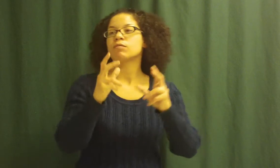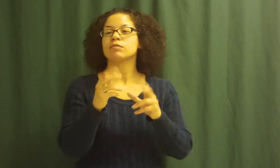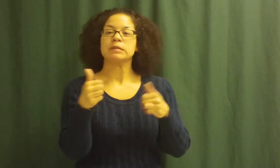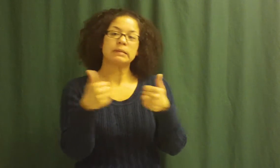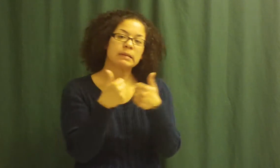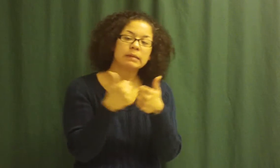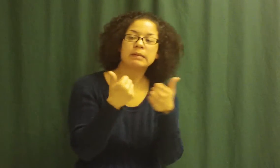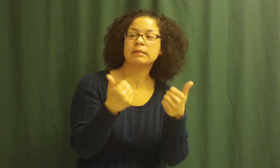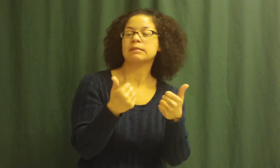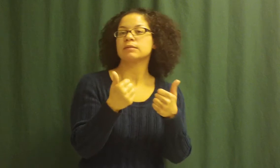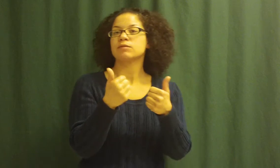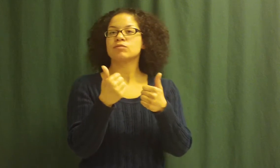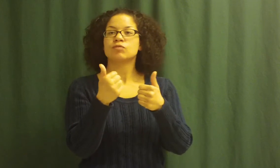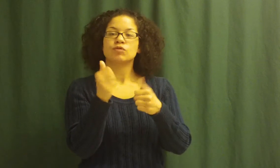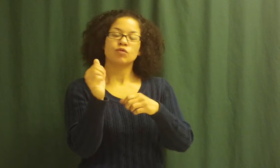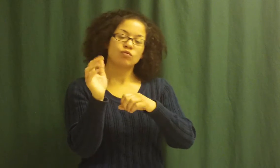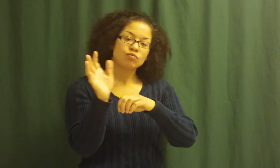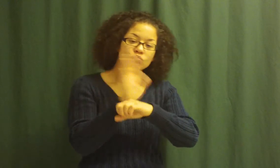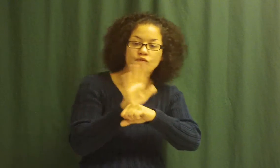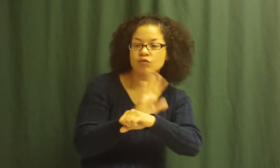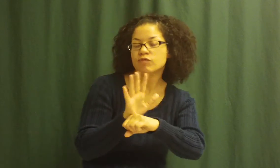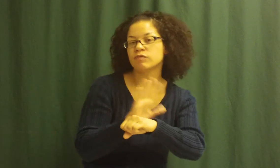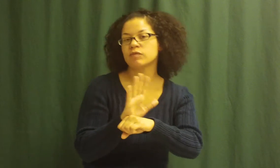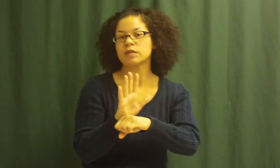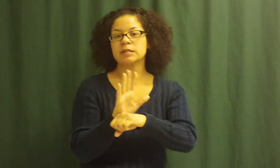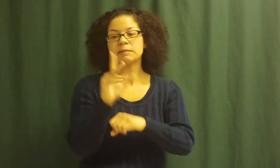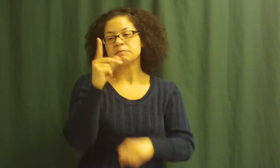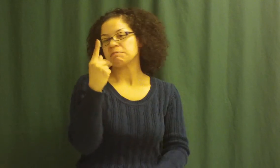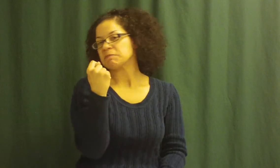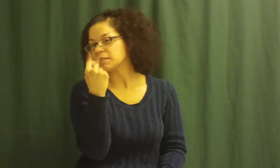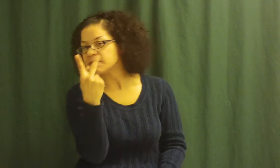and soaps, and rock music.